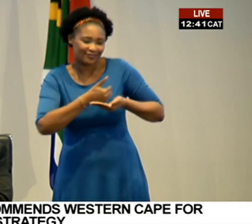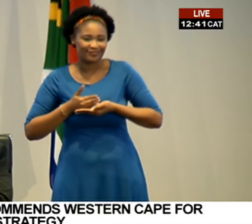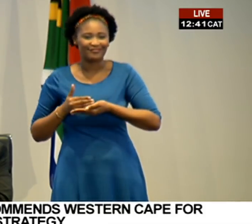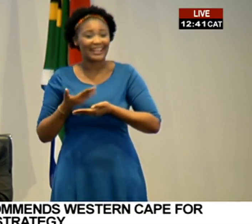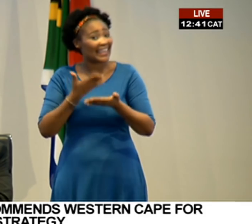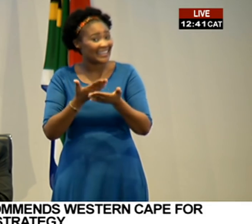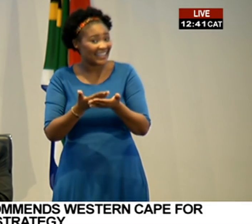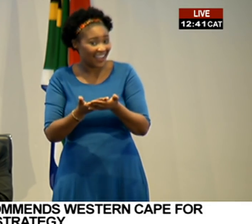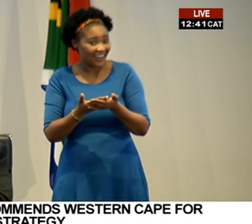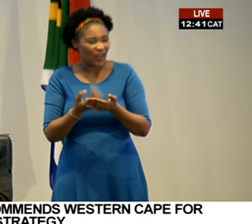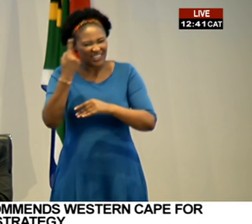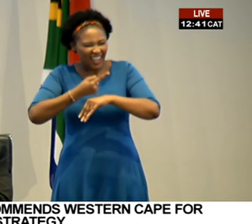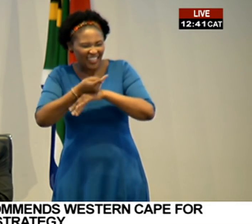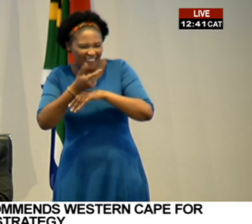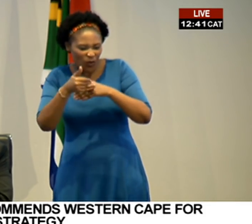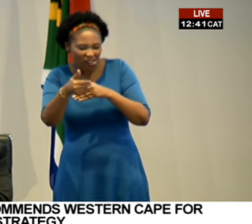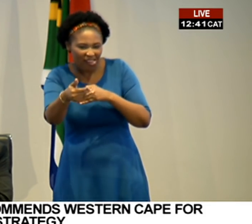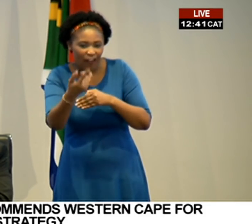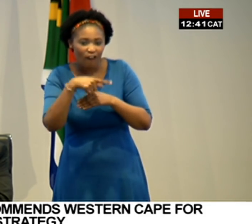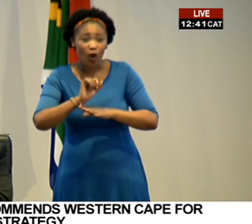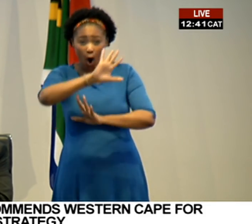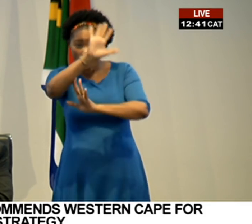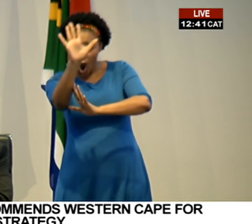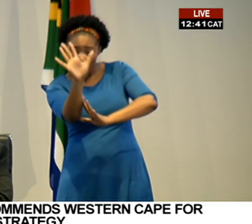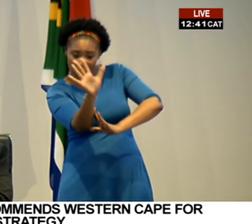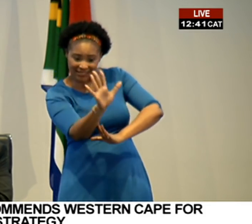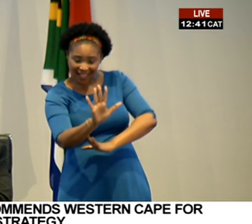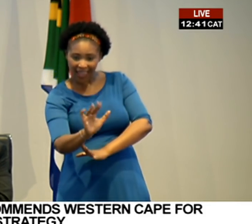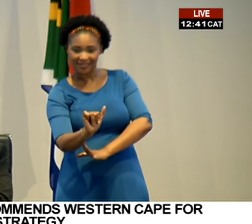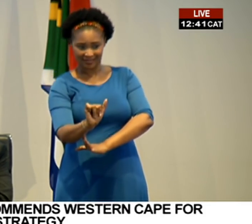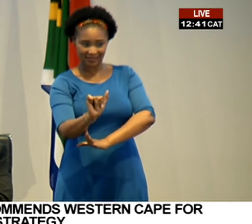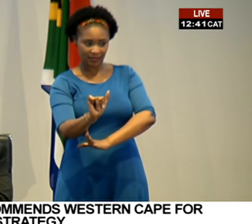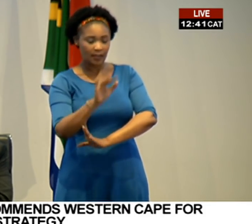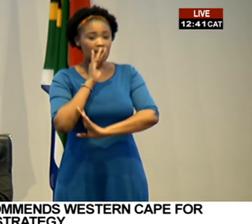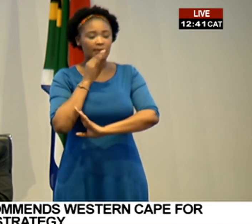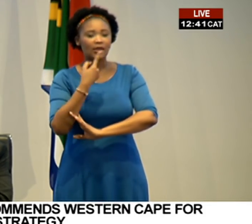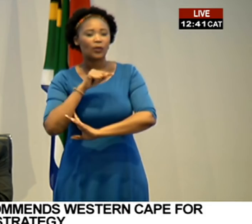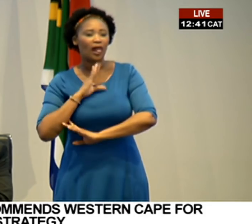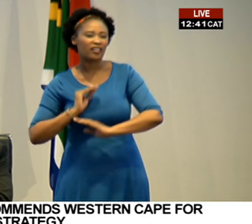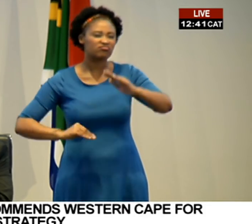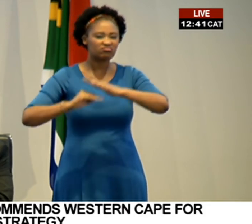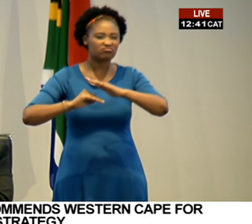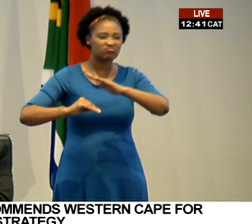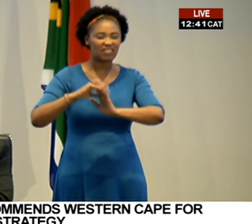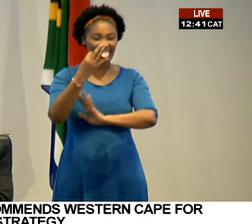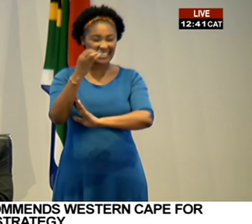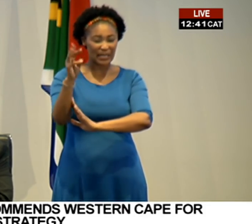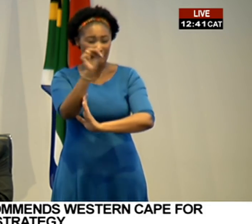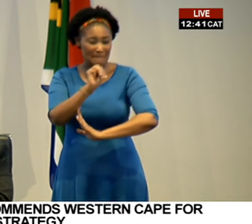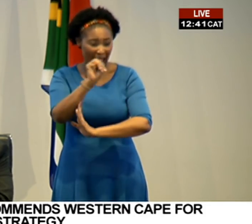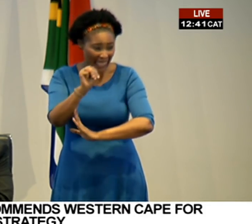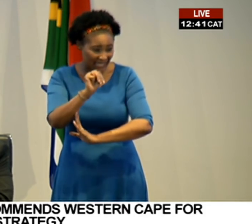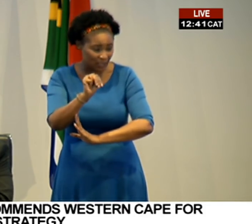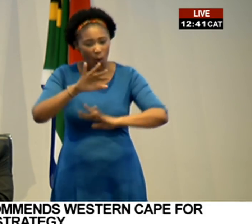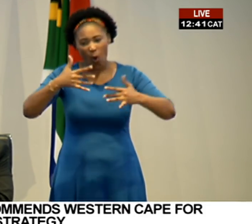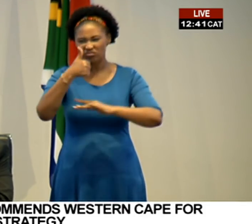launching in a few days for the entire continent, where we will have up to 30 million, well,